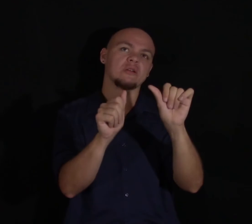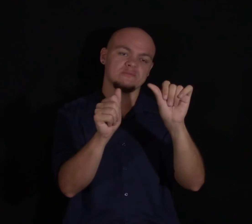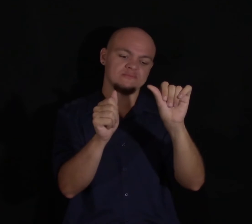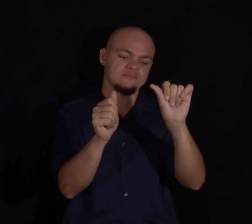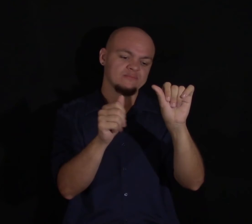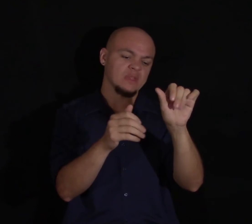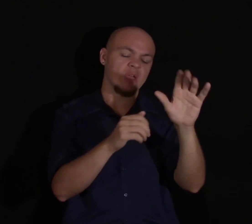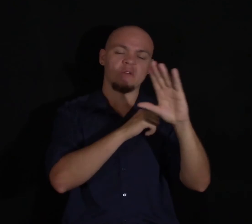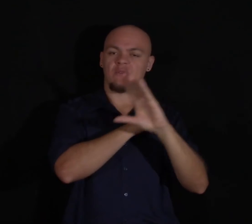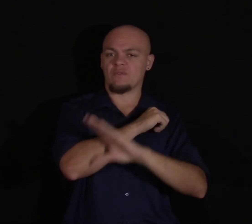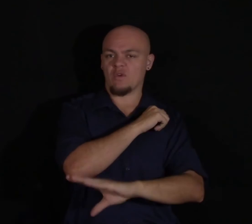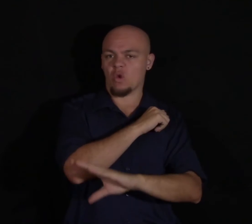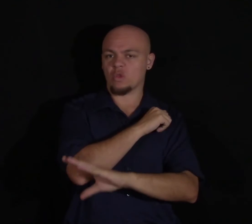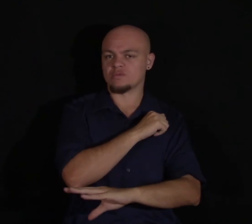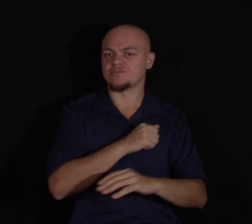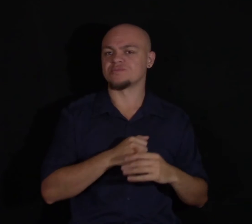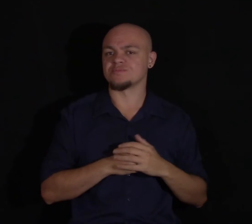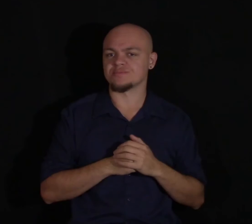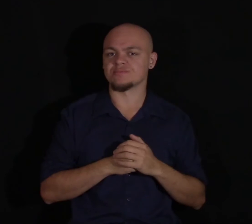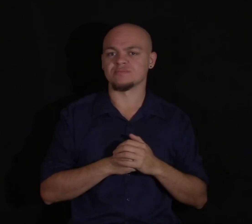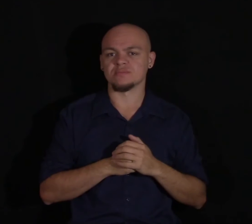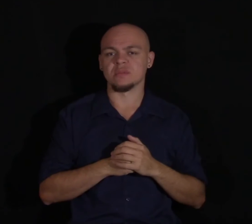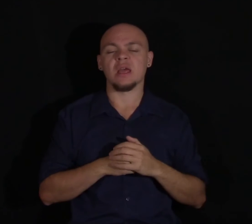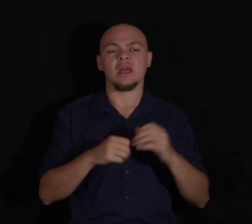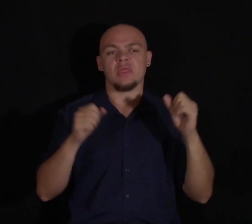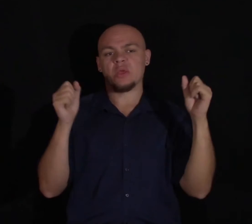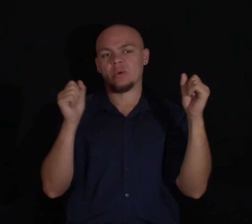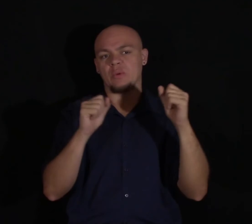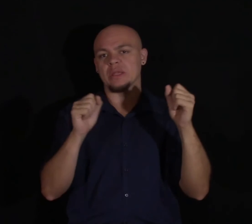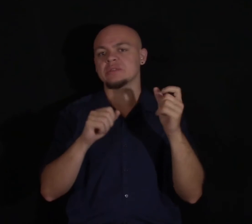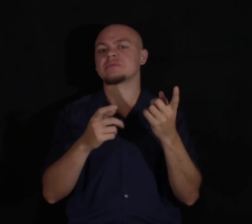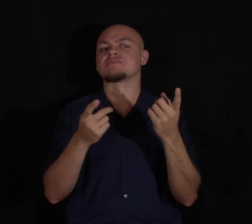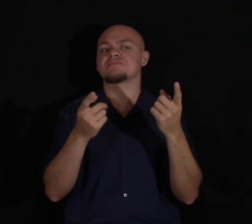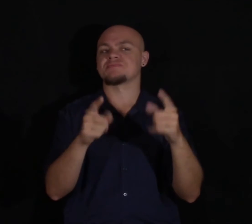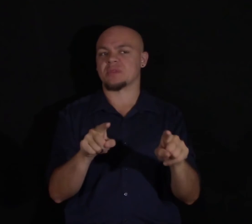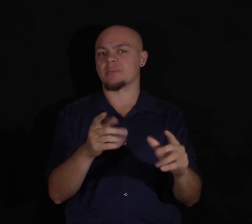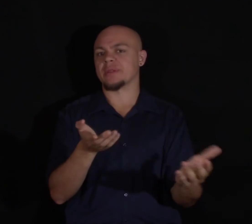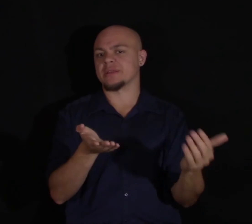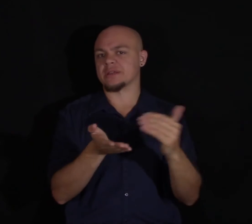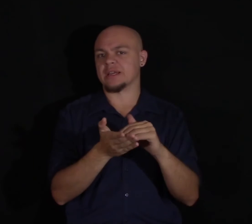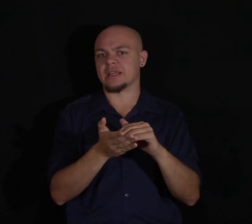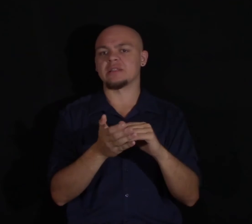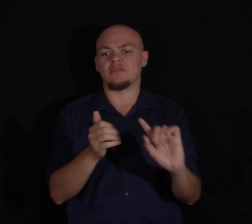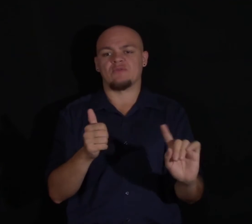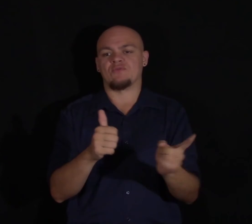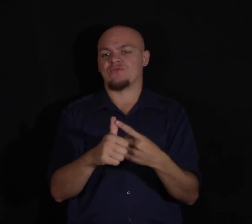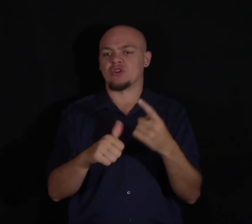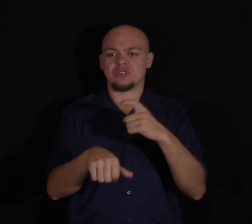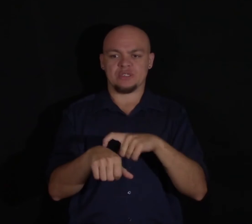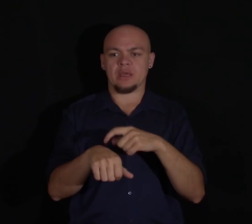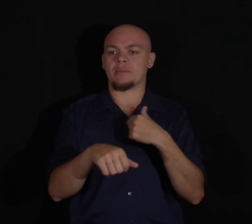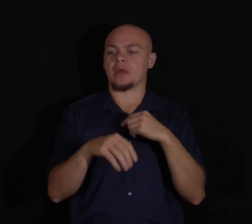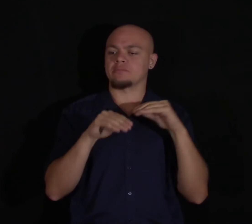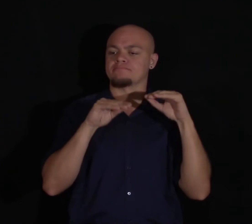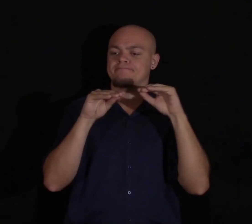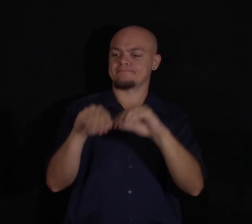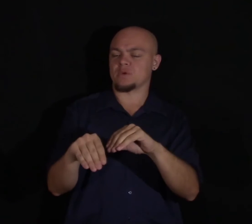the barren and bleak appearance it had worn when I first beheld the woods and the lovely moon. Yet I did not